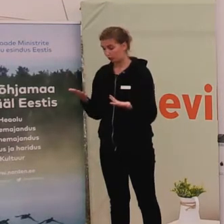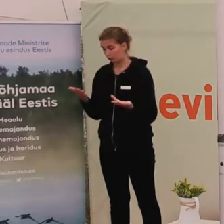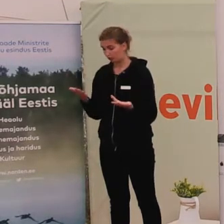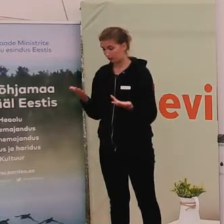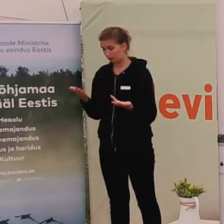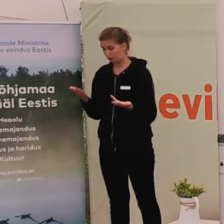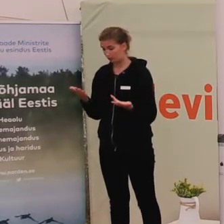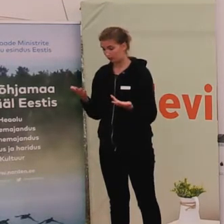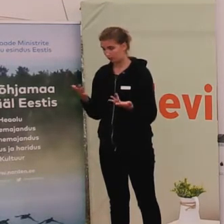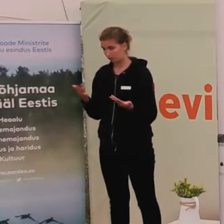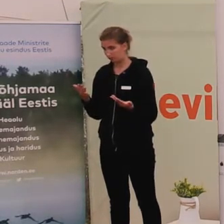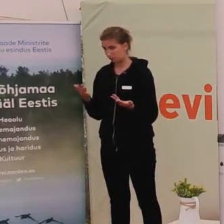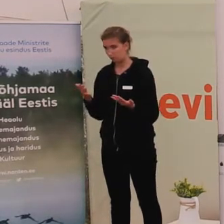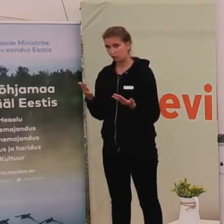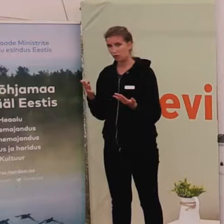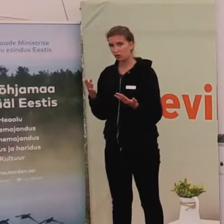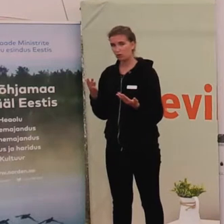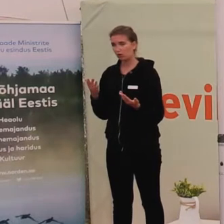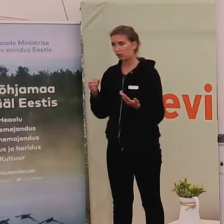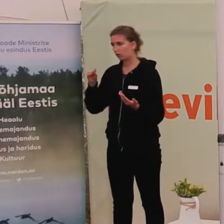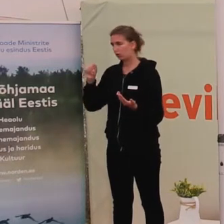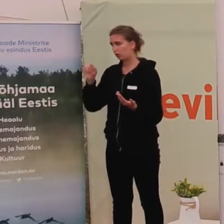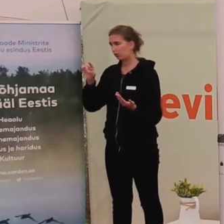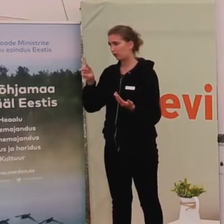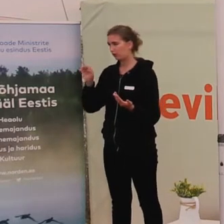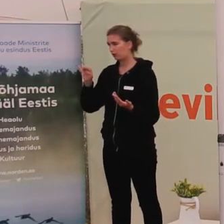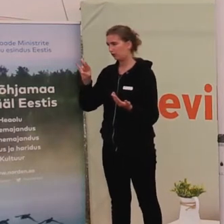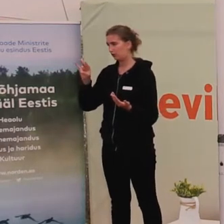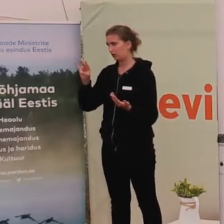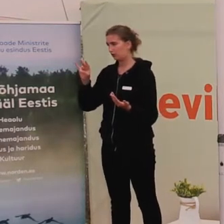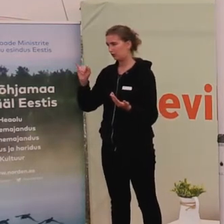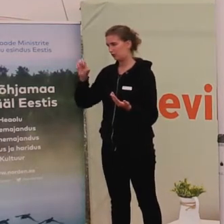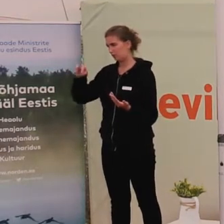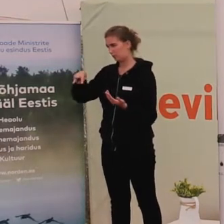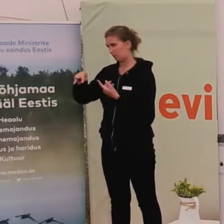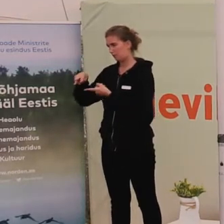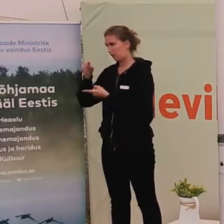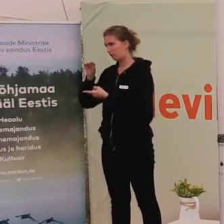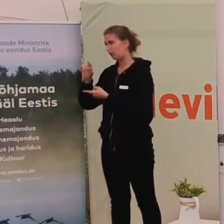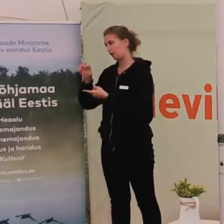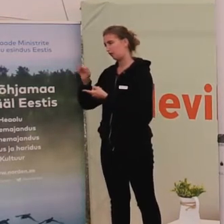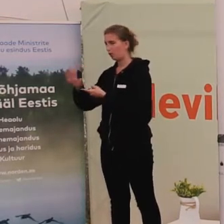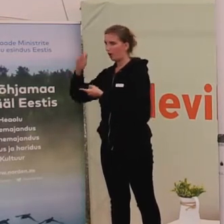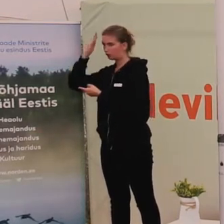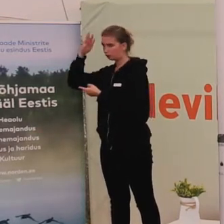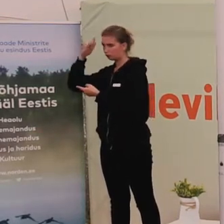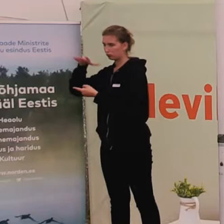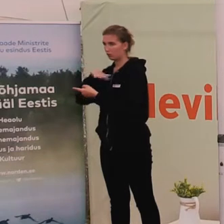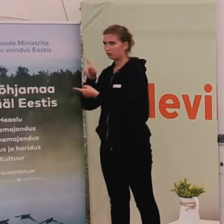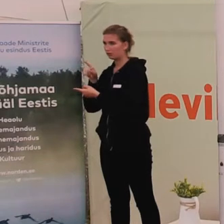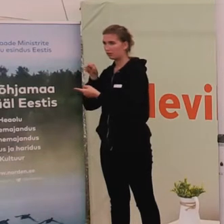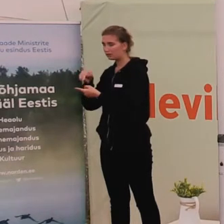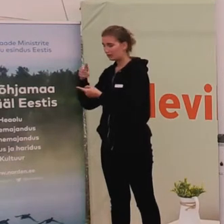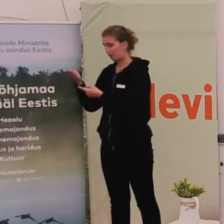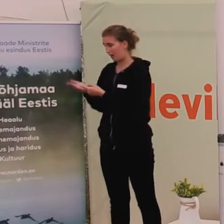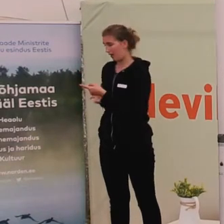if you look at Darwinism, it means that this living